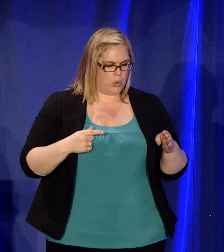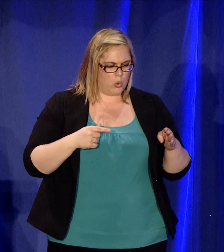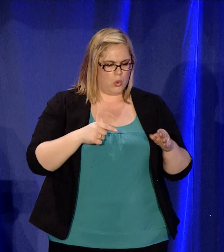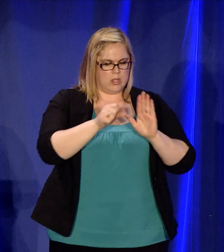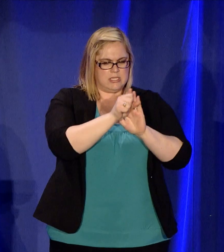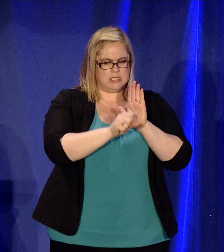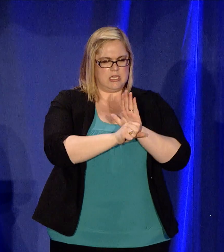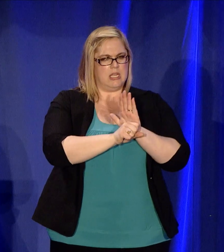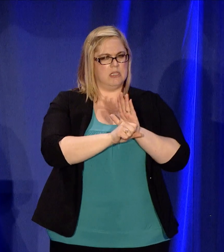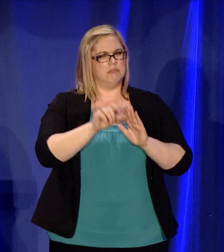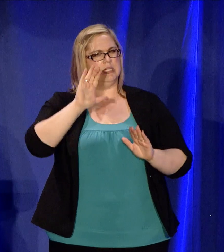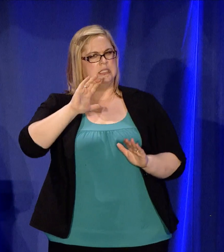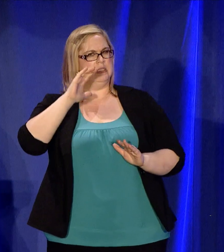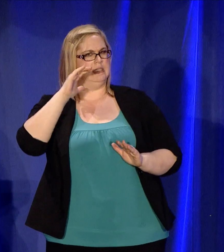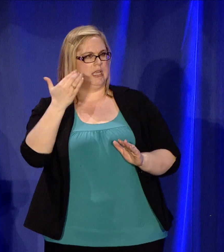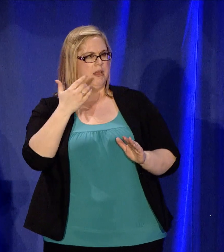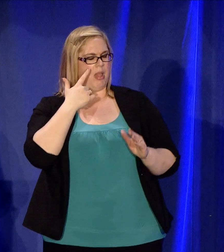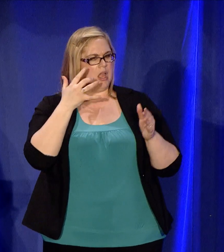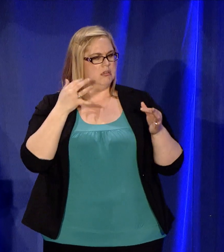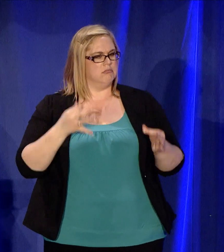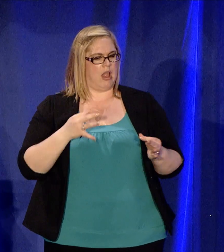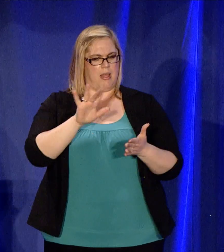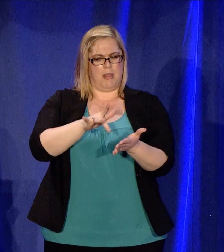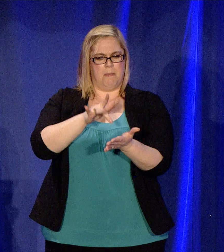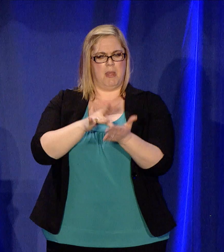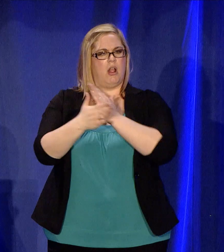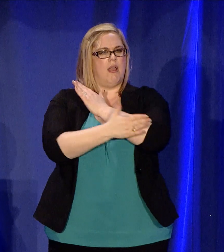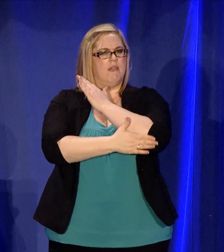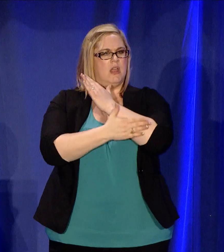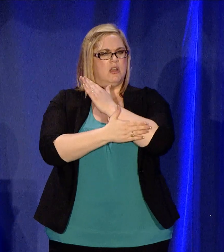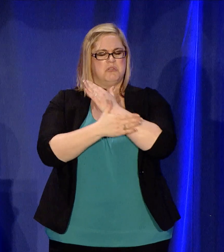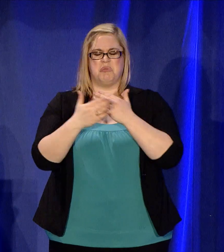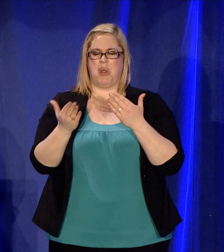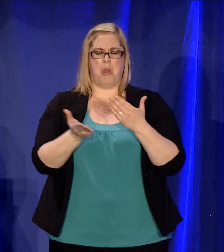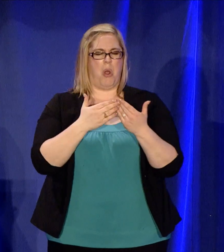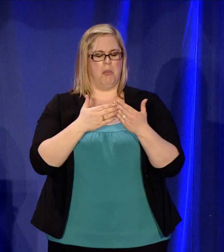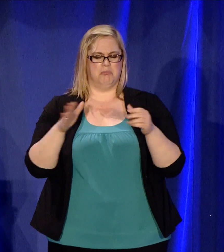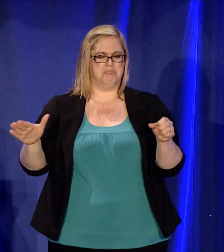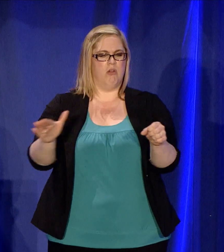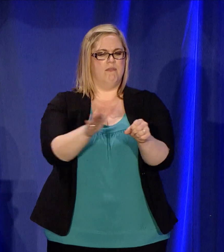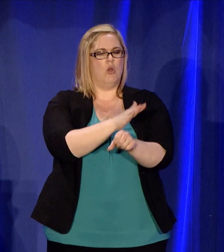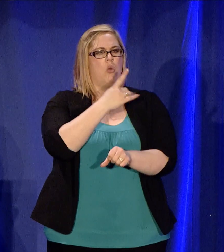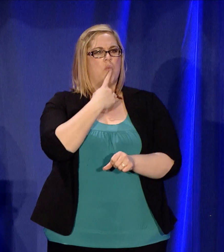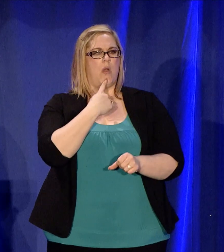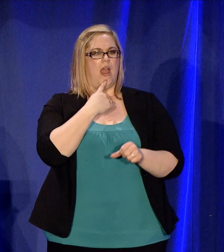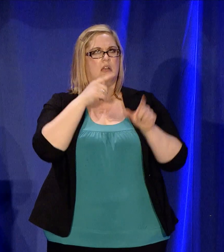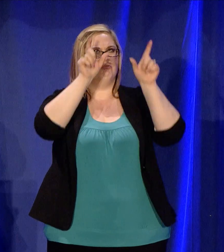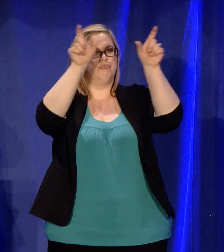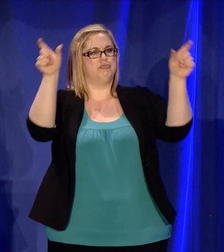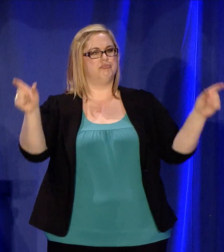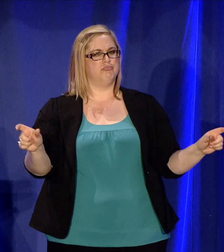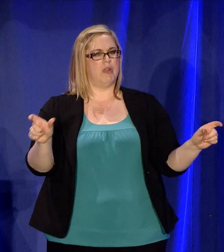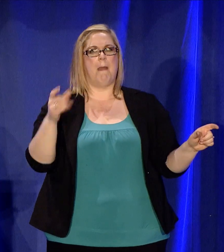seems like destiny. The middle of the country is a sea of almost uninterrupted red, the coasts of